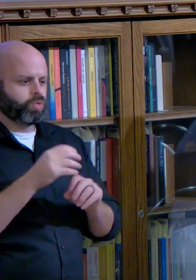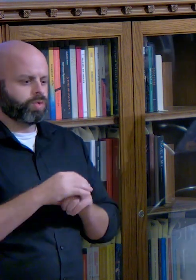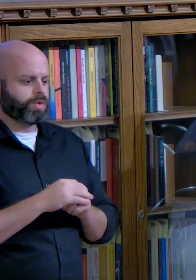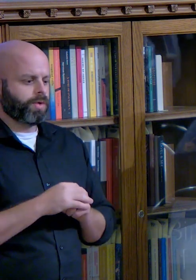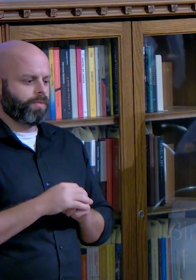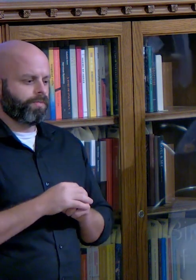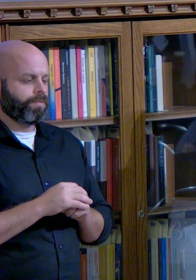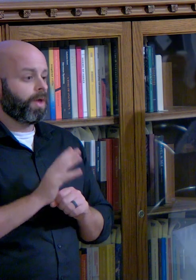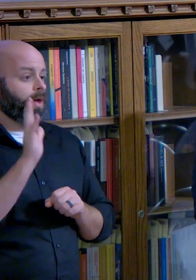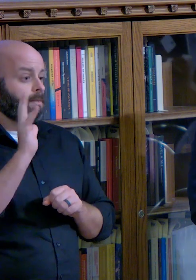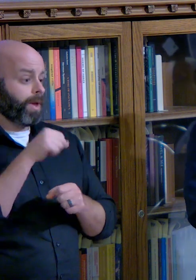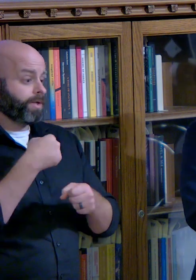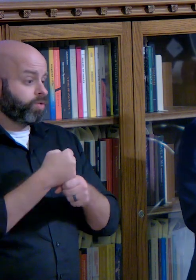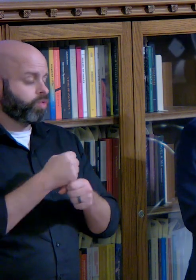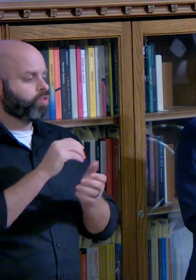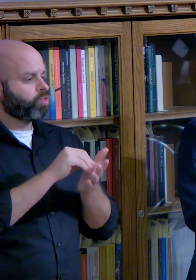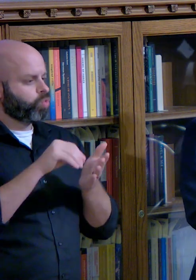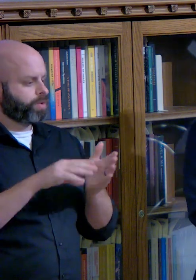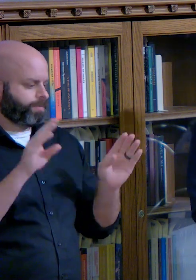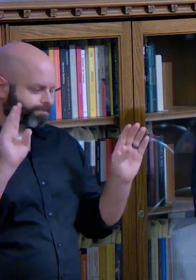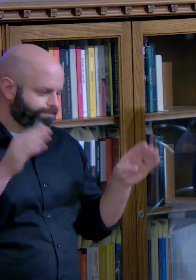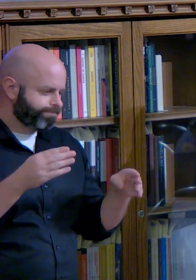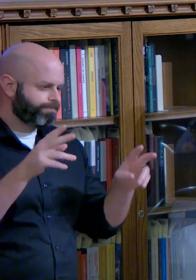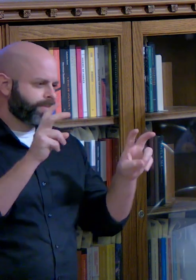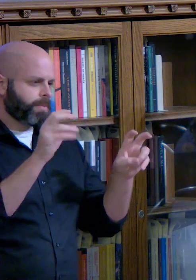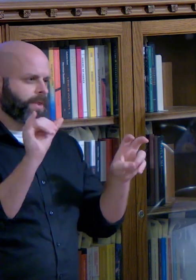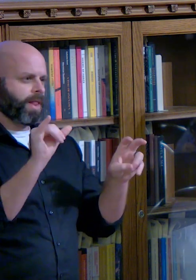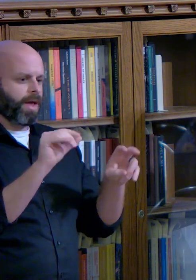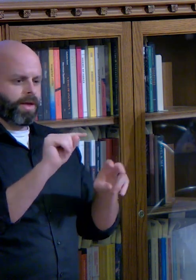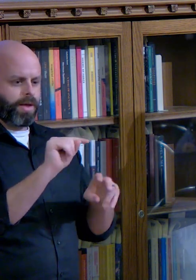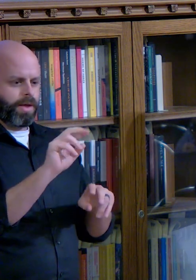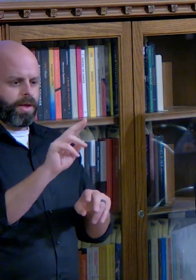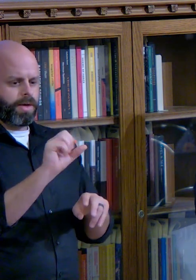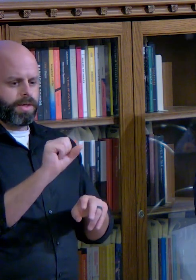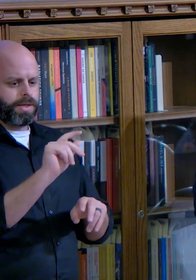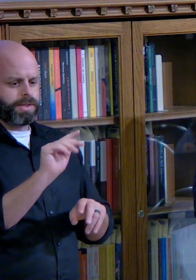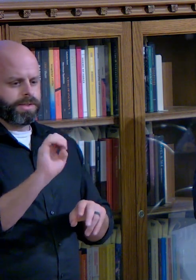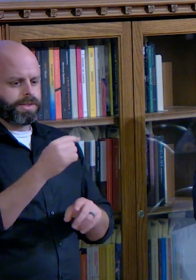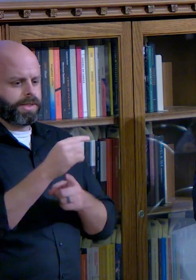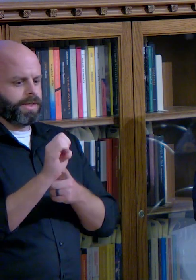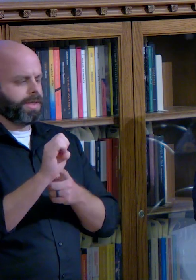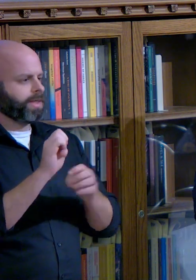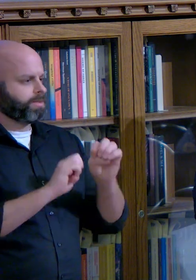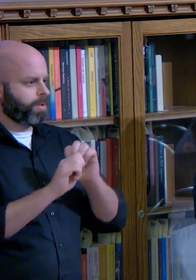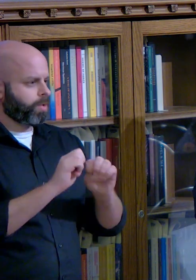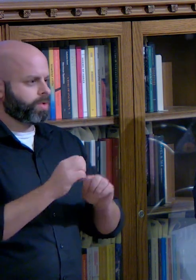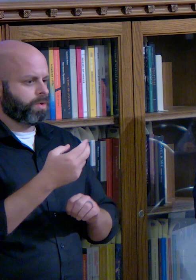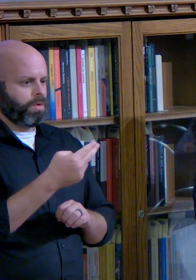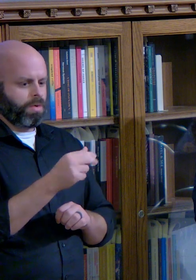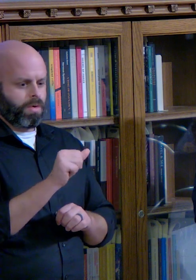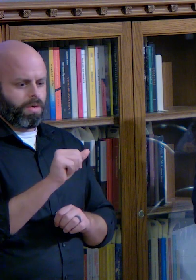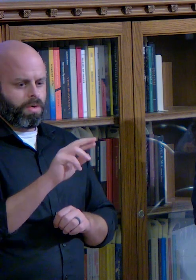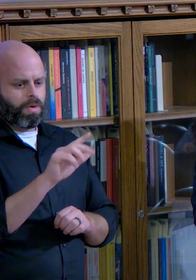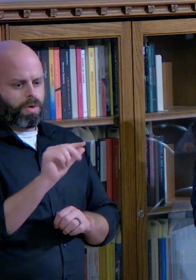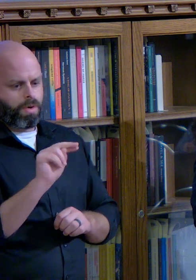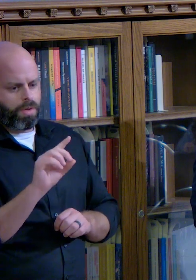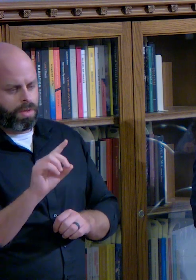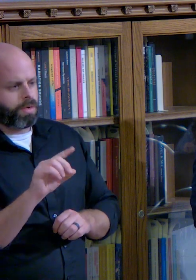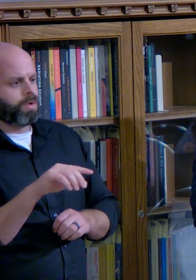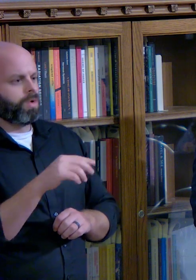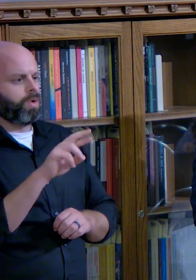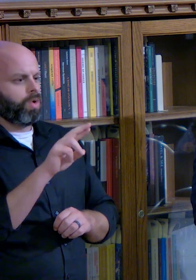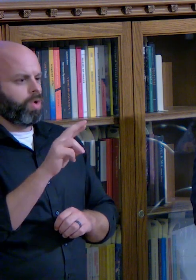in past year students have delved into topics like the Tusk experiment Harlem Renaissance and the role of hip